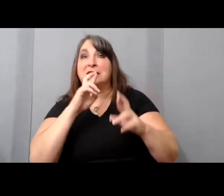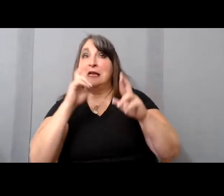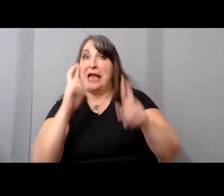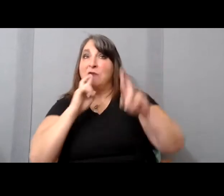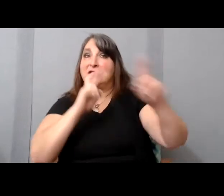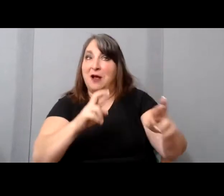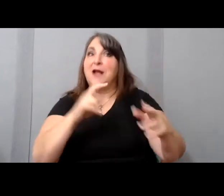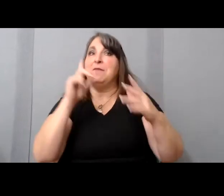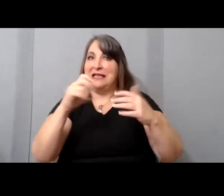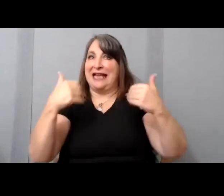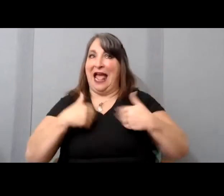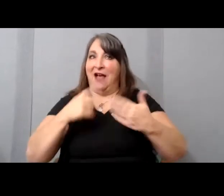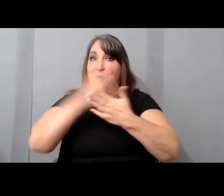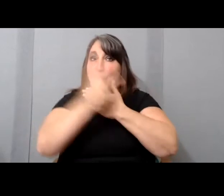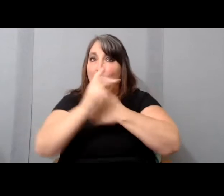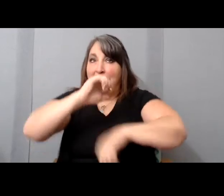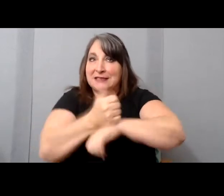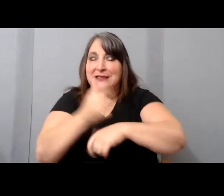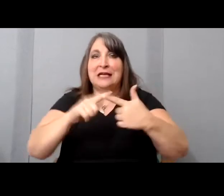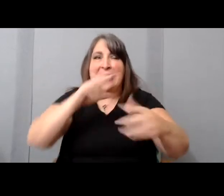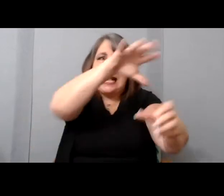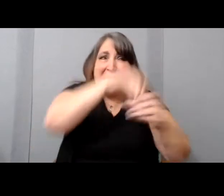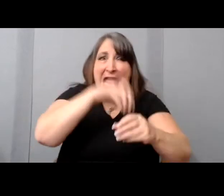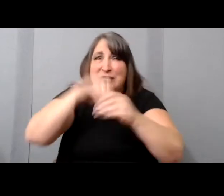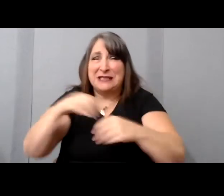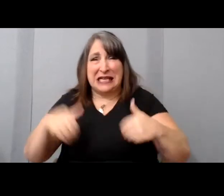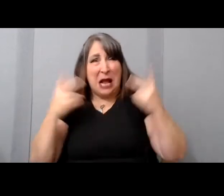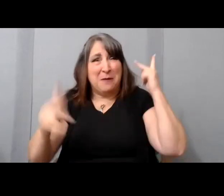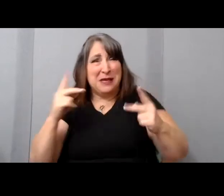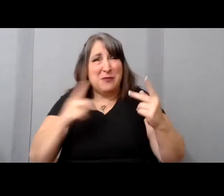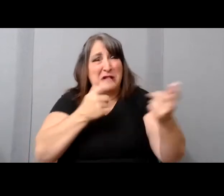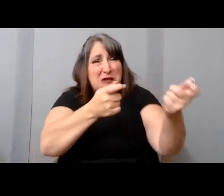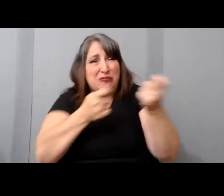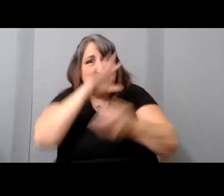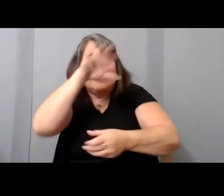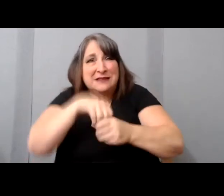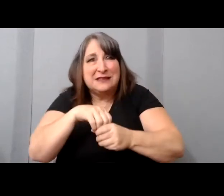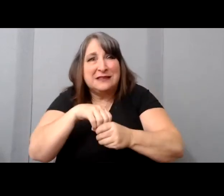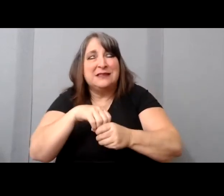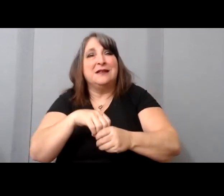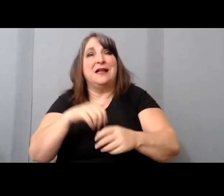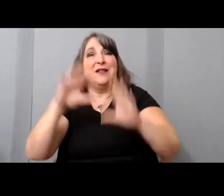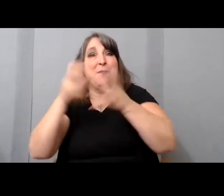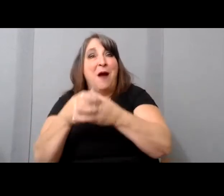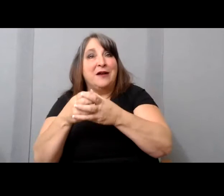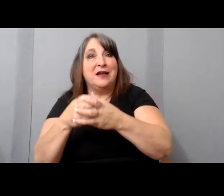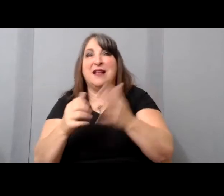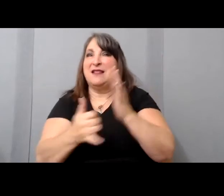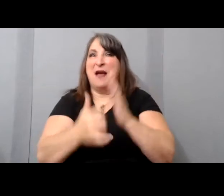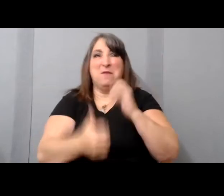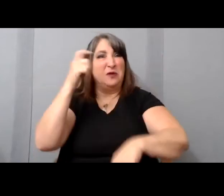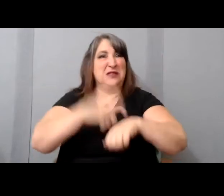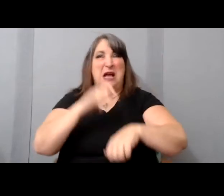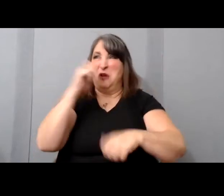programs, engagement, young people being engaged in the party that are African Americans who don't always fit into the boxes that we put